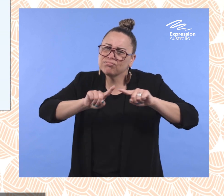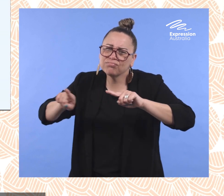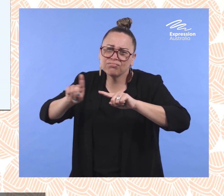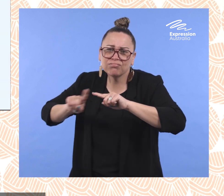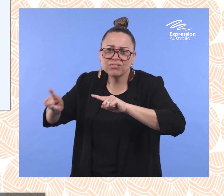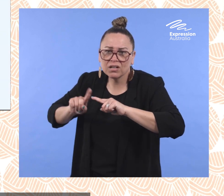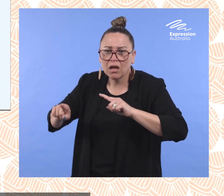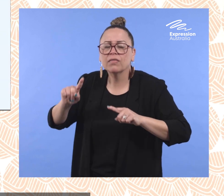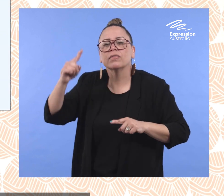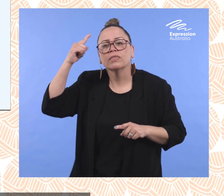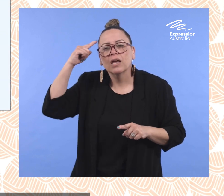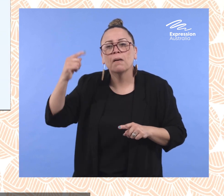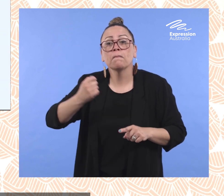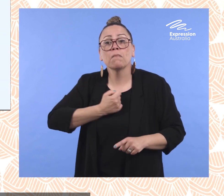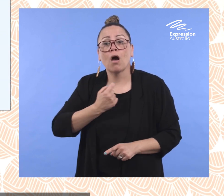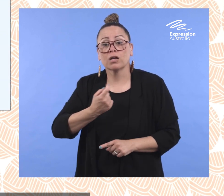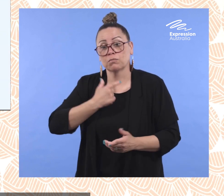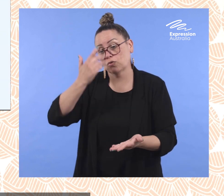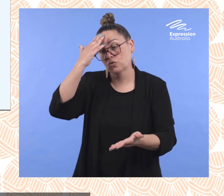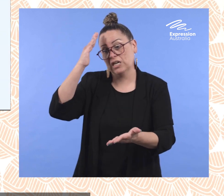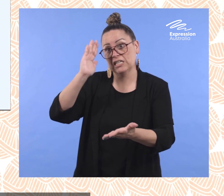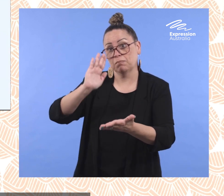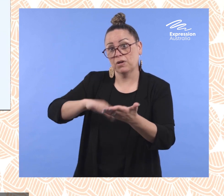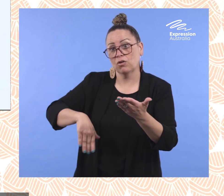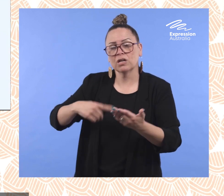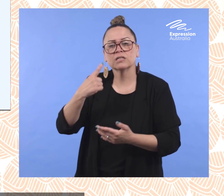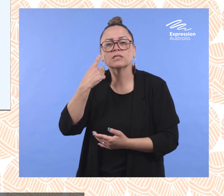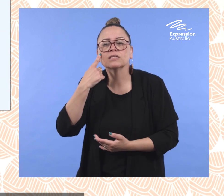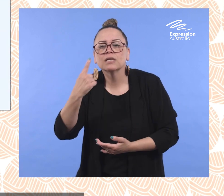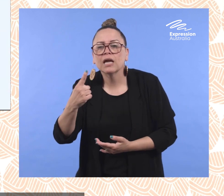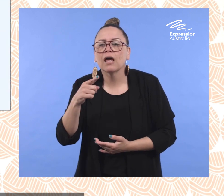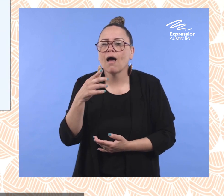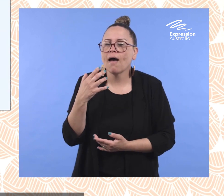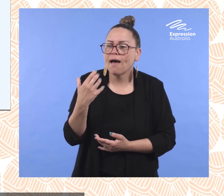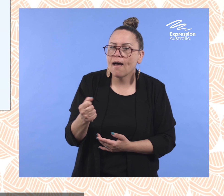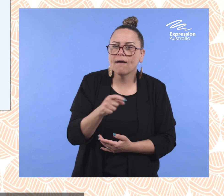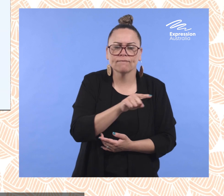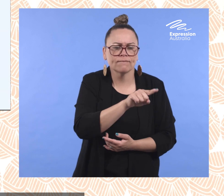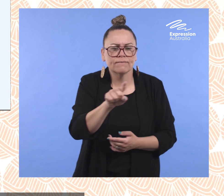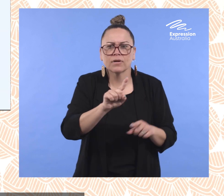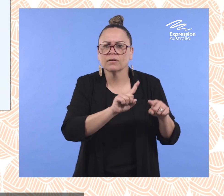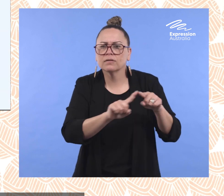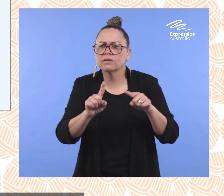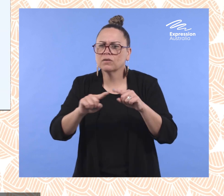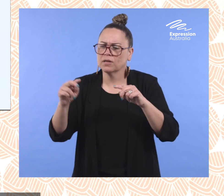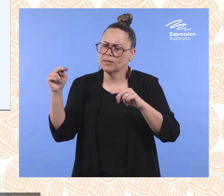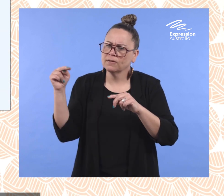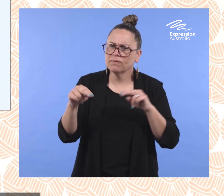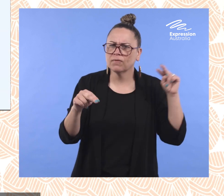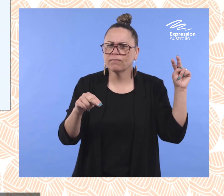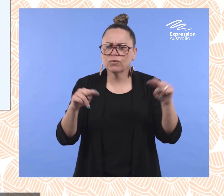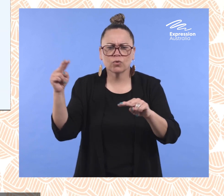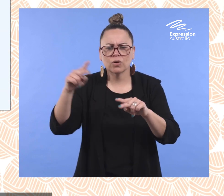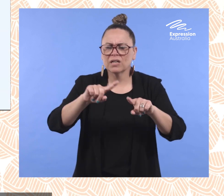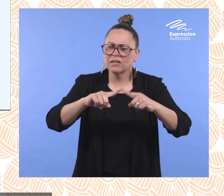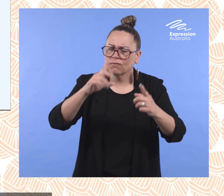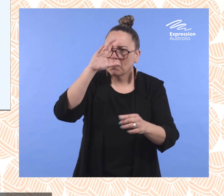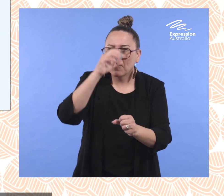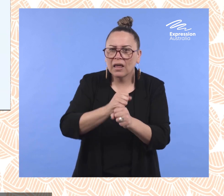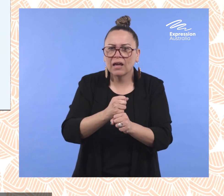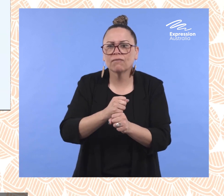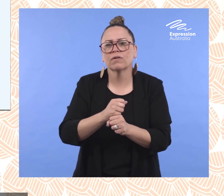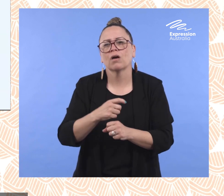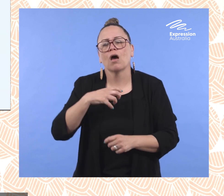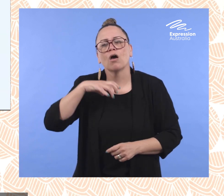think, you know, in my experience, I can see, you know, that there is a range of viewpoints and you know, but I